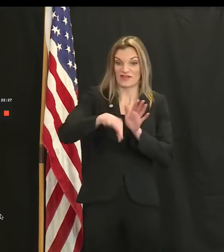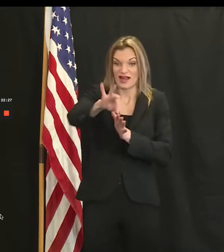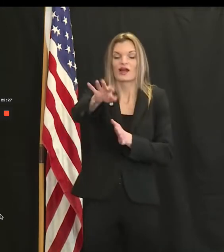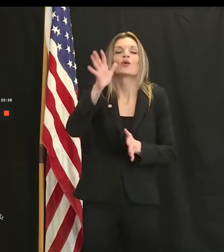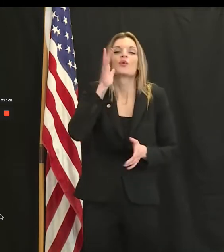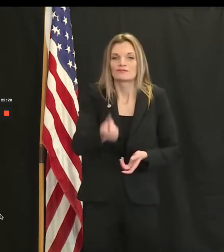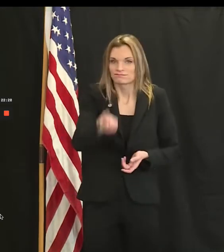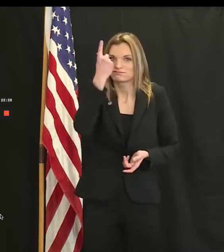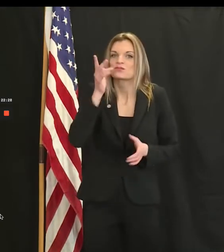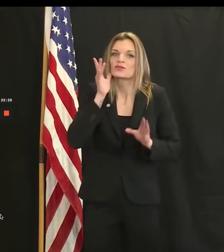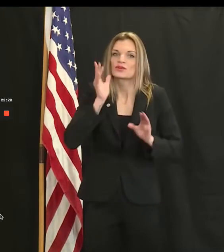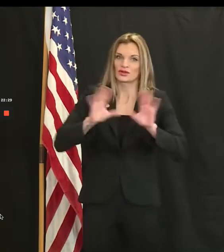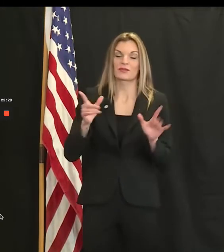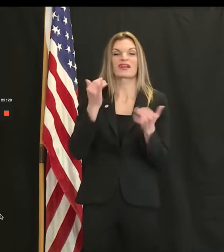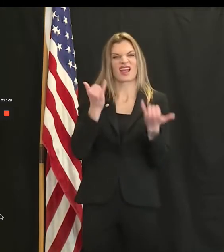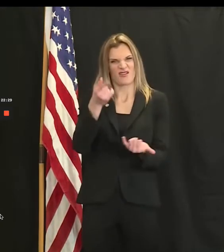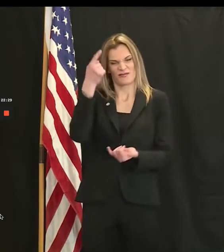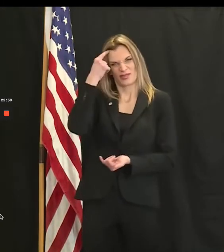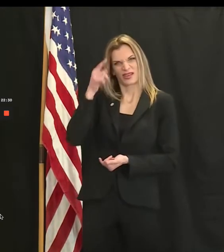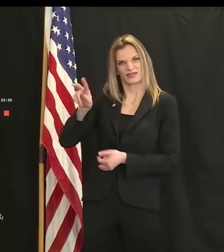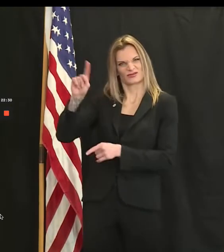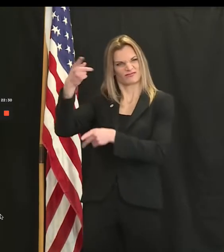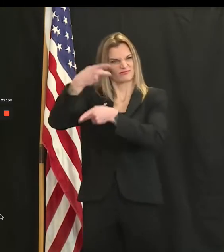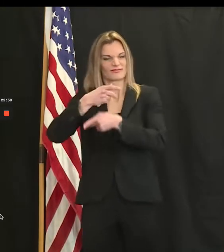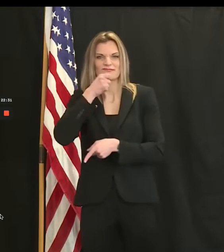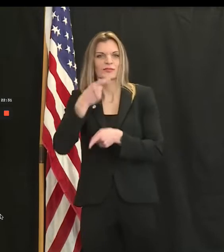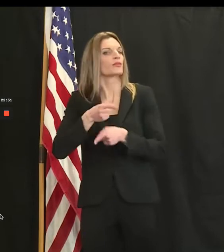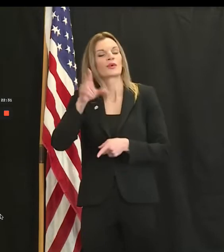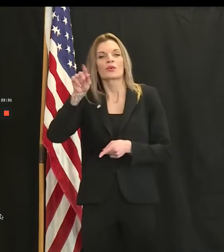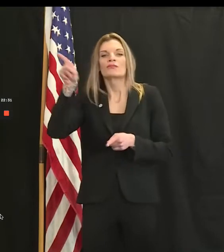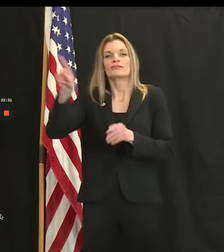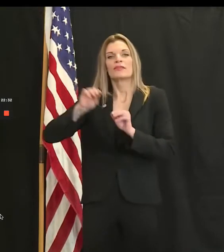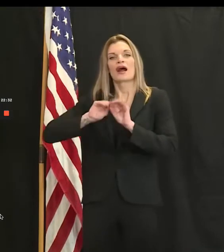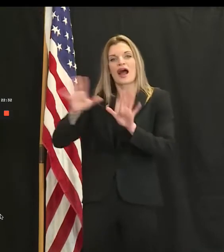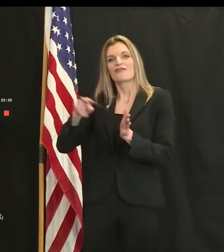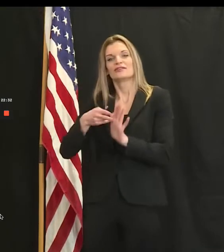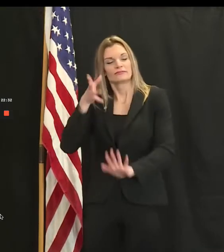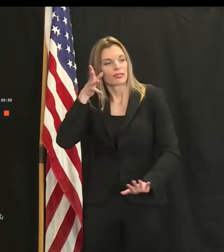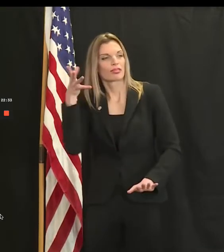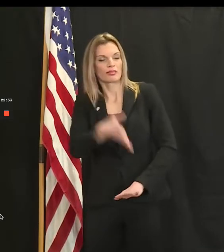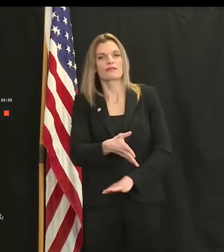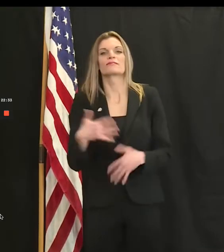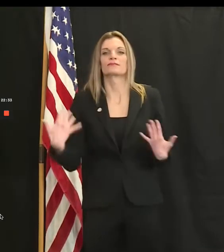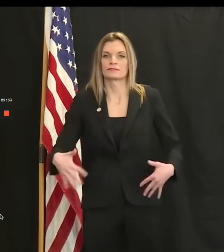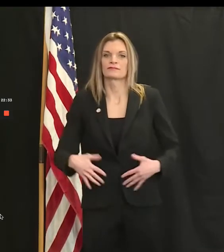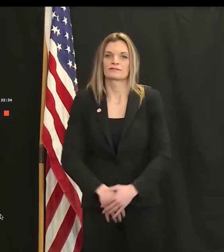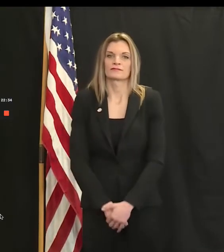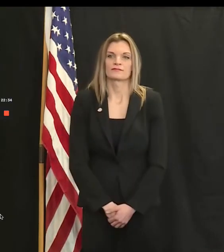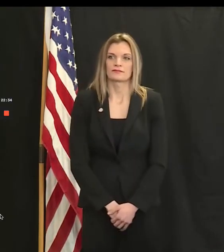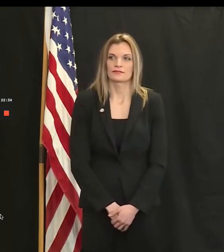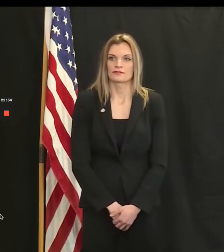far beyond just failing to supervise or someone making a mistake on your staff. Far beyond.